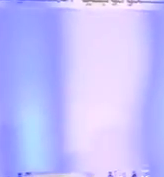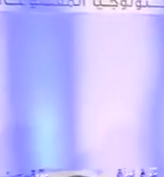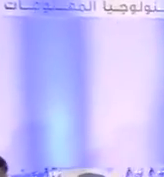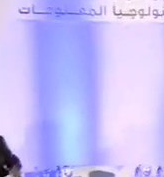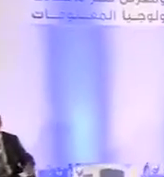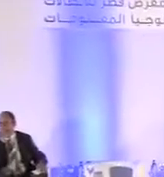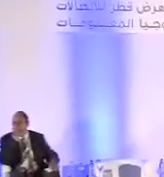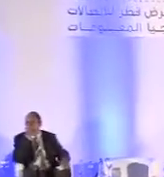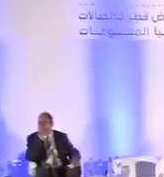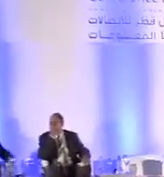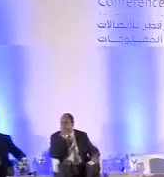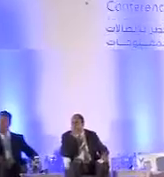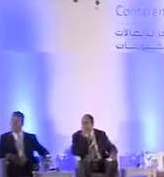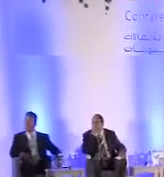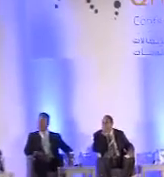Great.